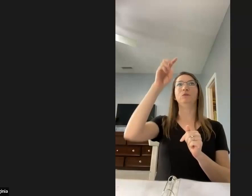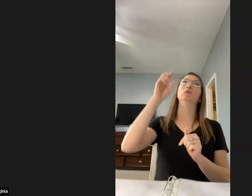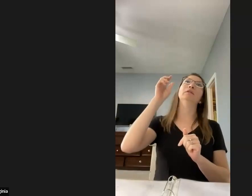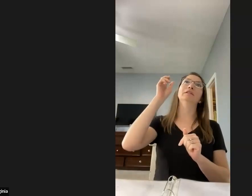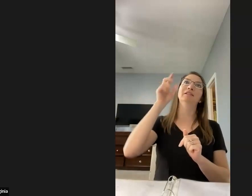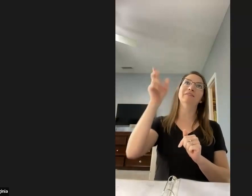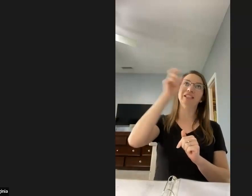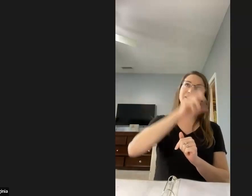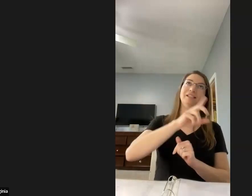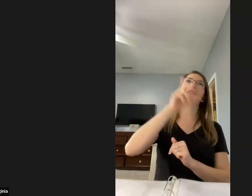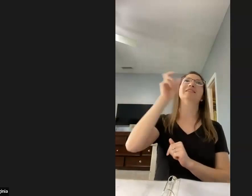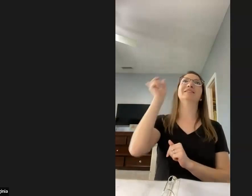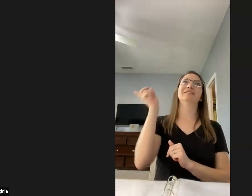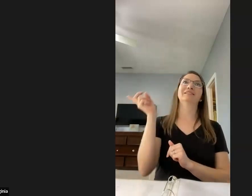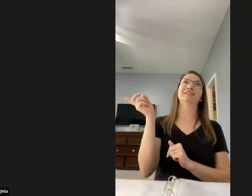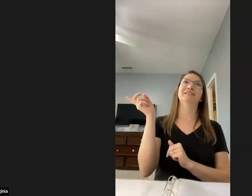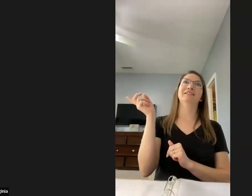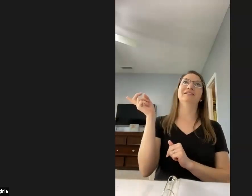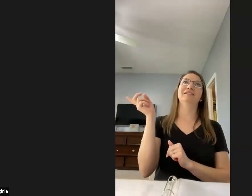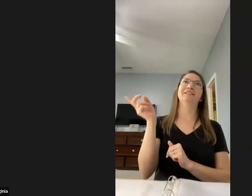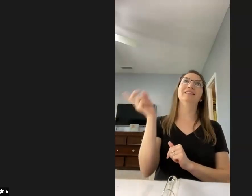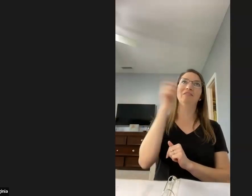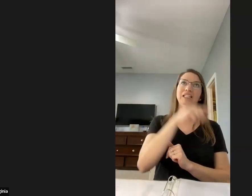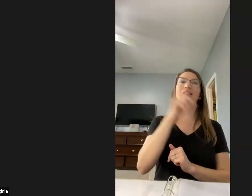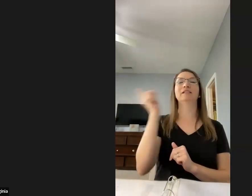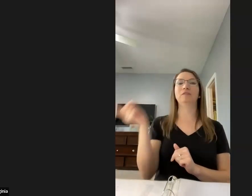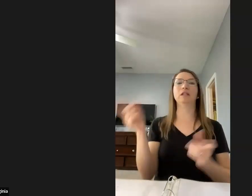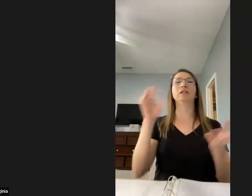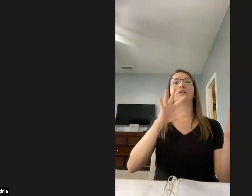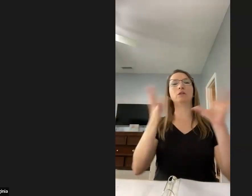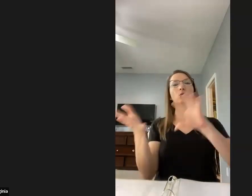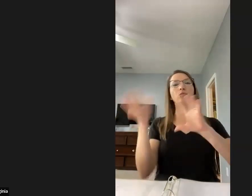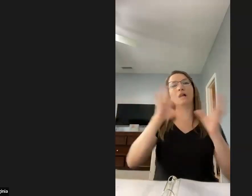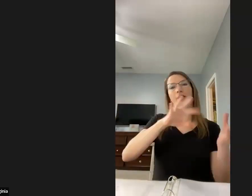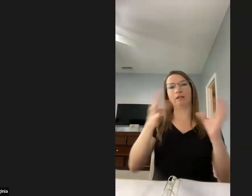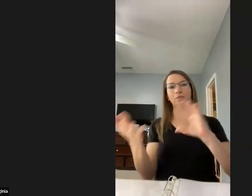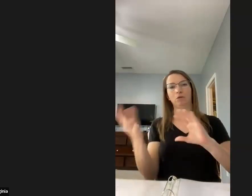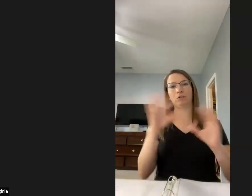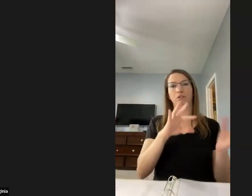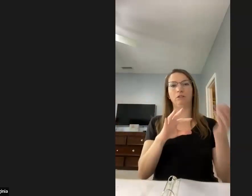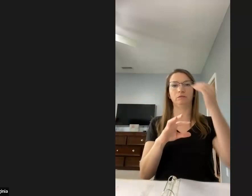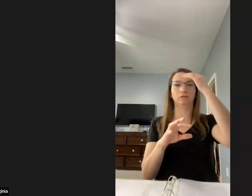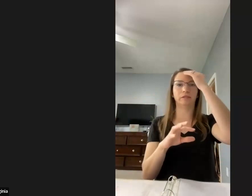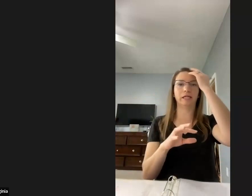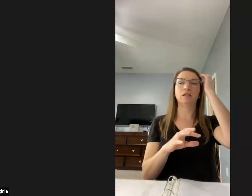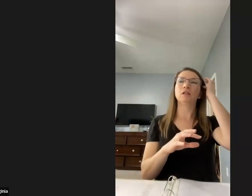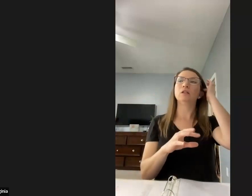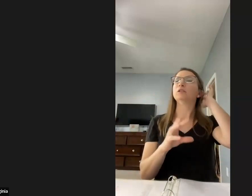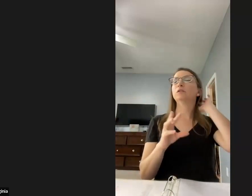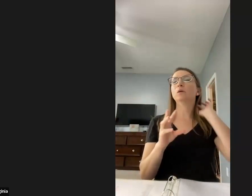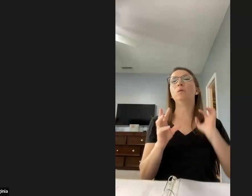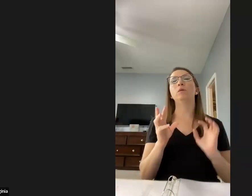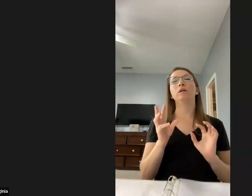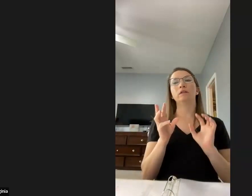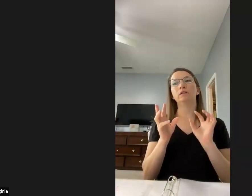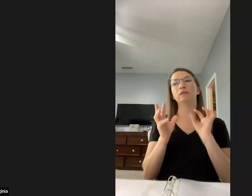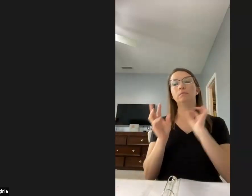to 76, 78, 79, there's a rocking motion you do, okay? So the